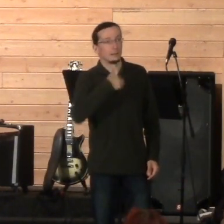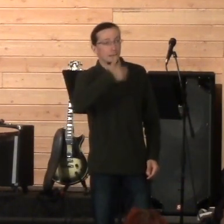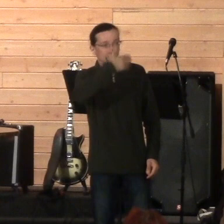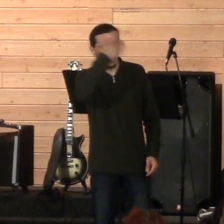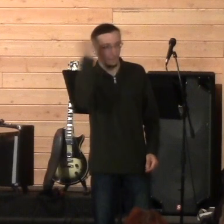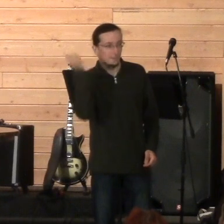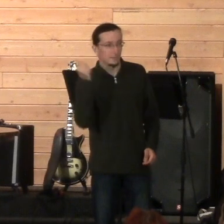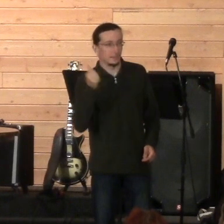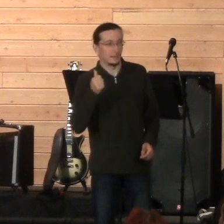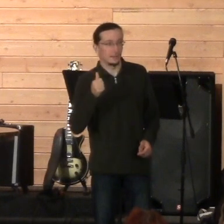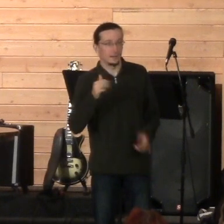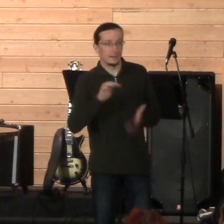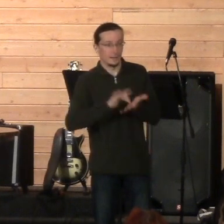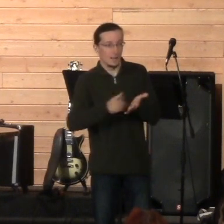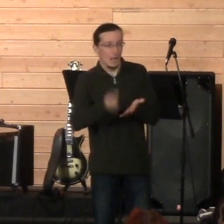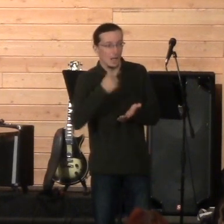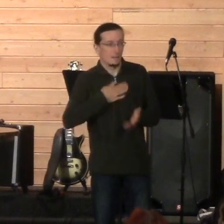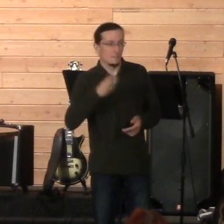control.